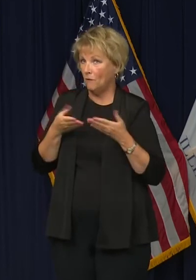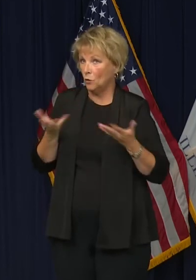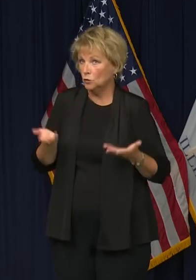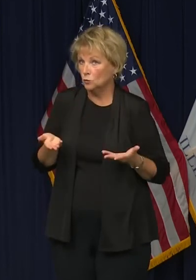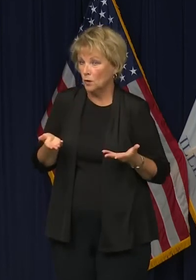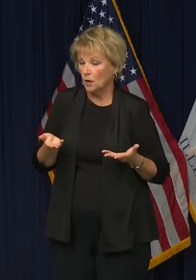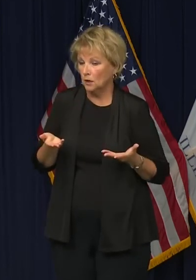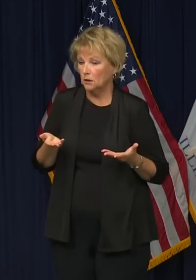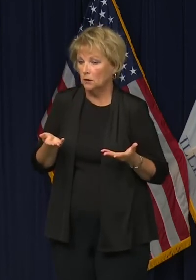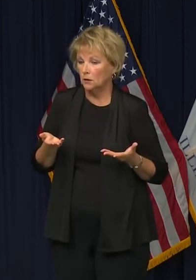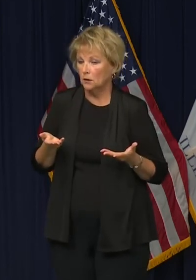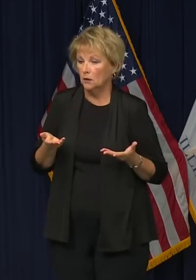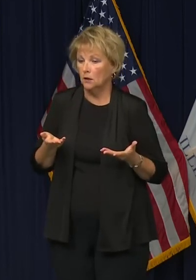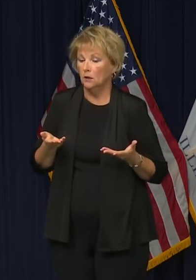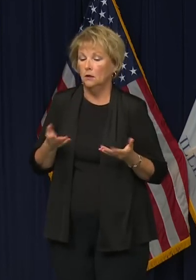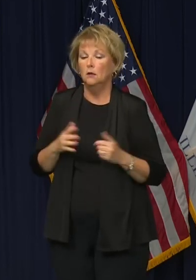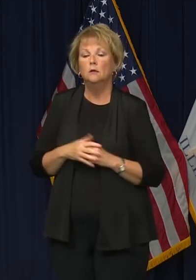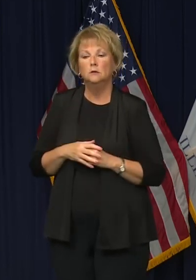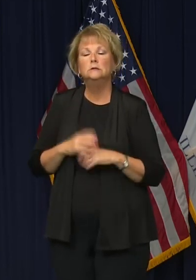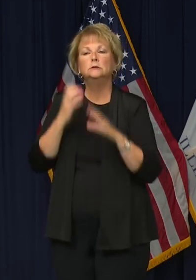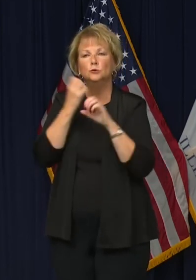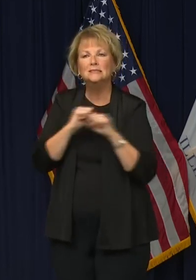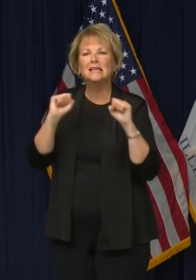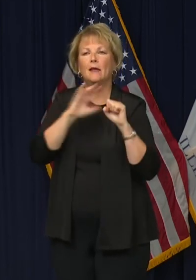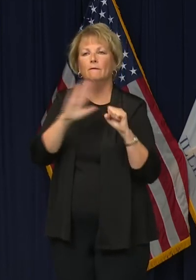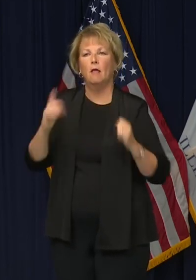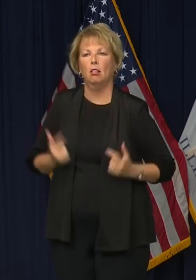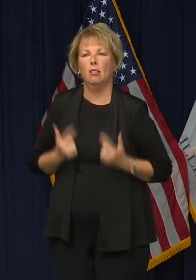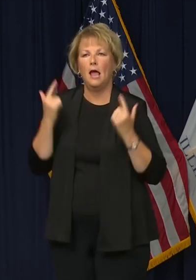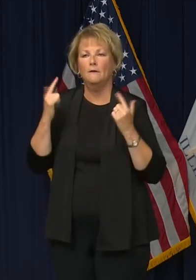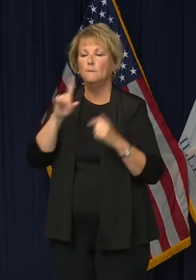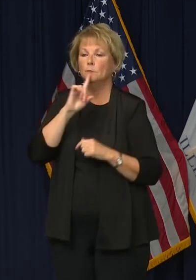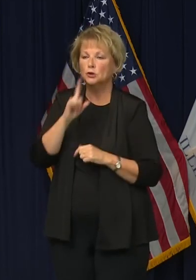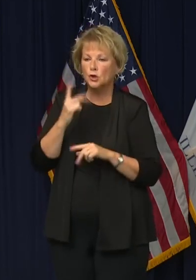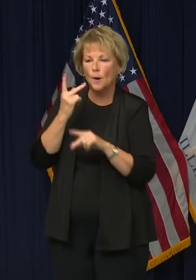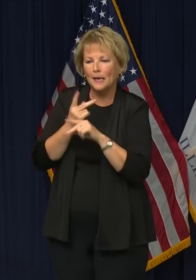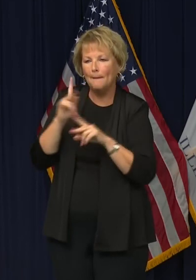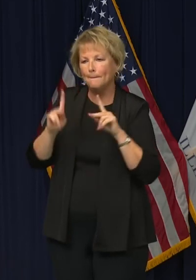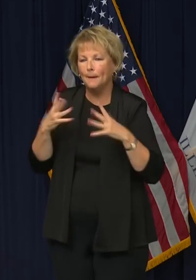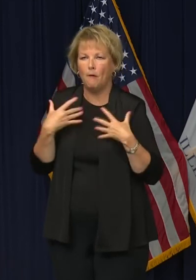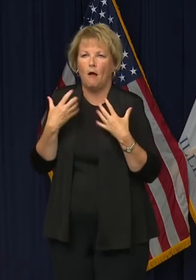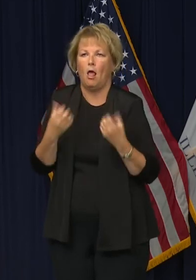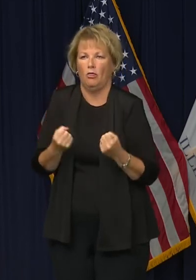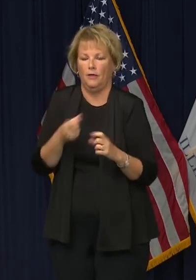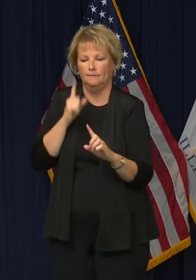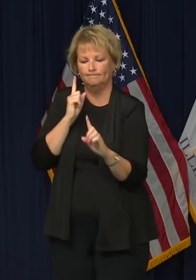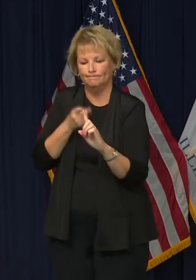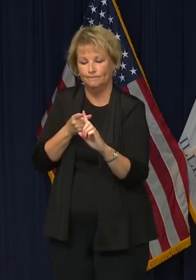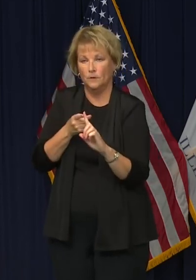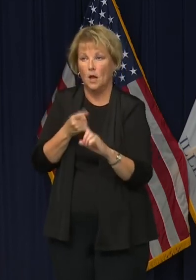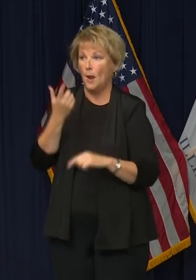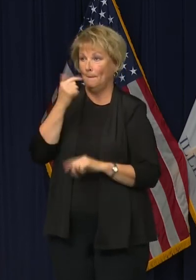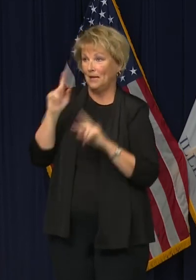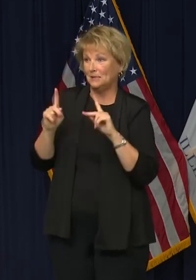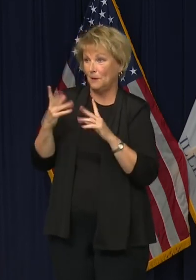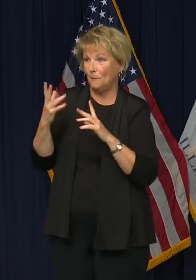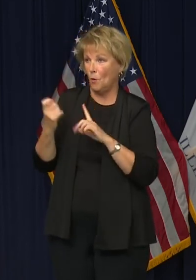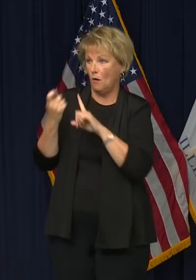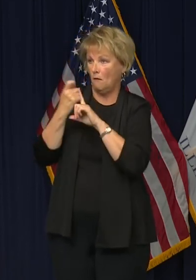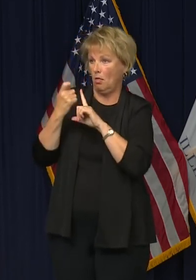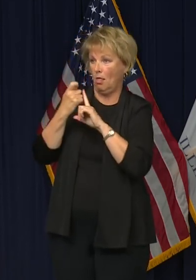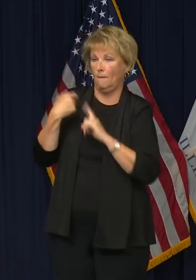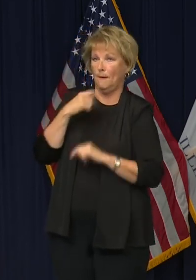again, with all of this, is saving lives, is making sure that we're keeping people healthy. The fact that people want to get